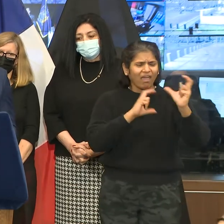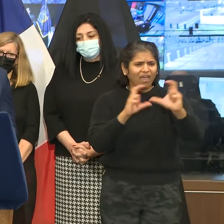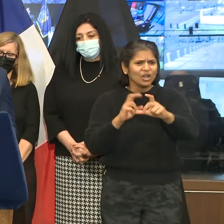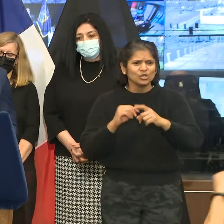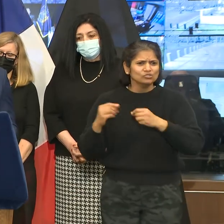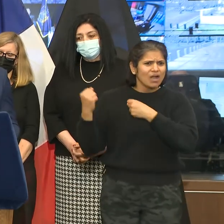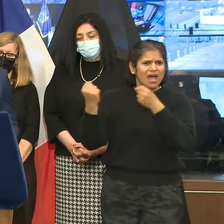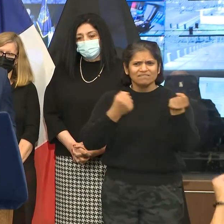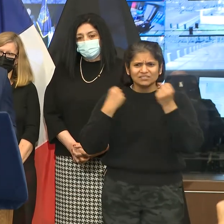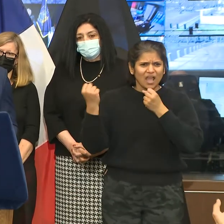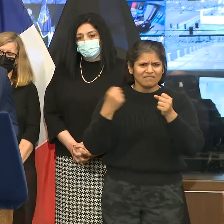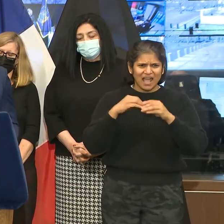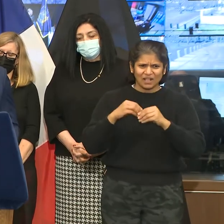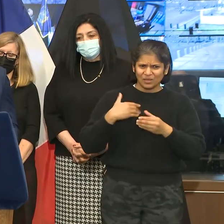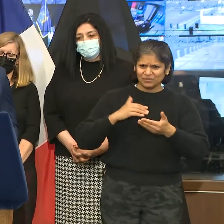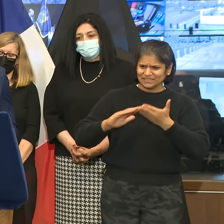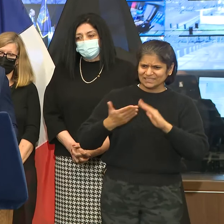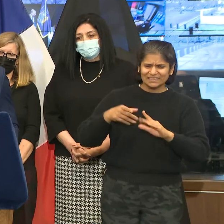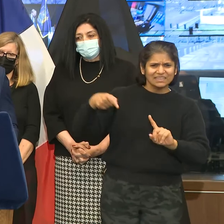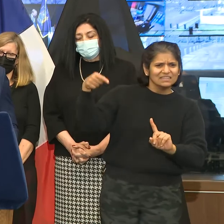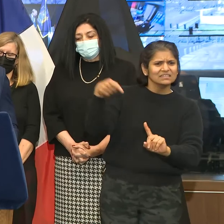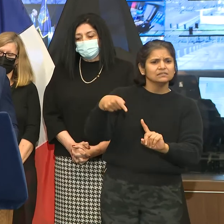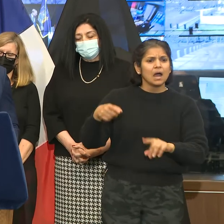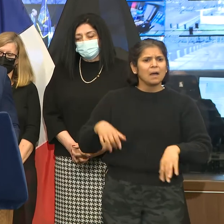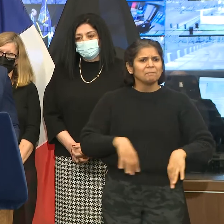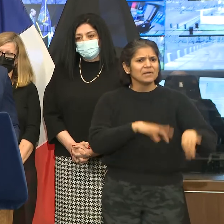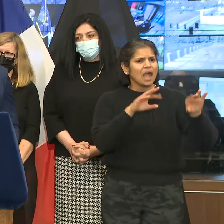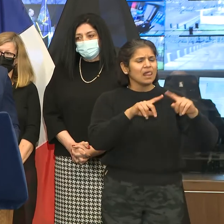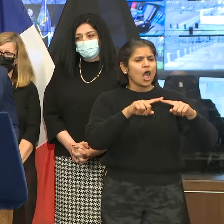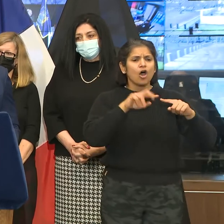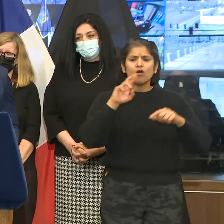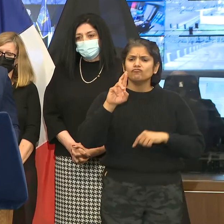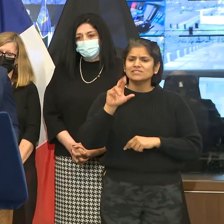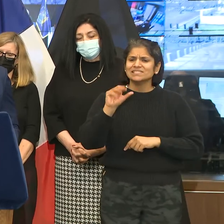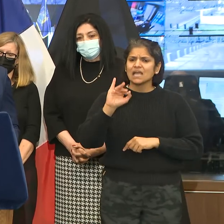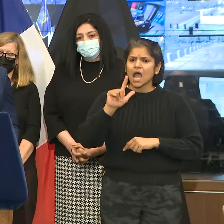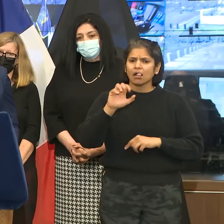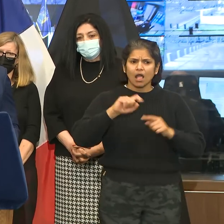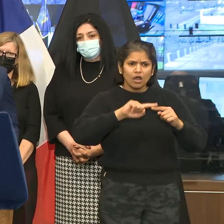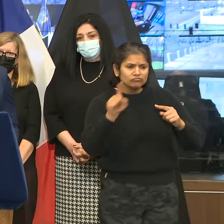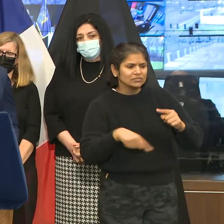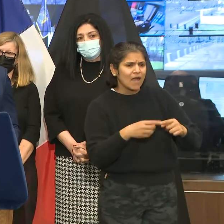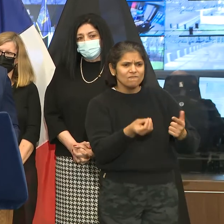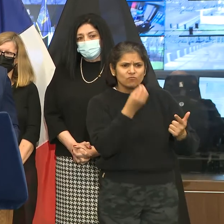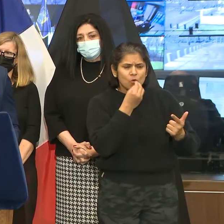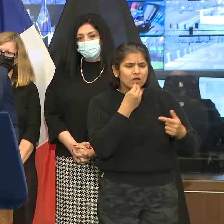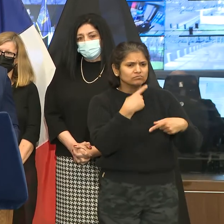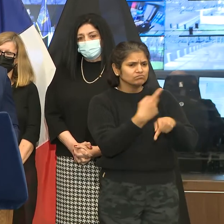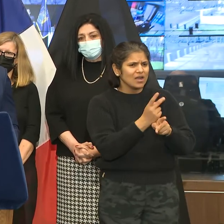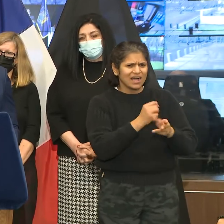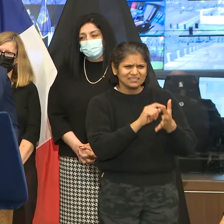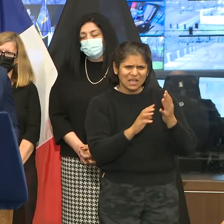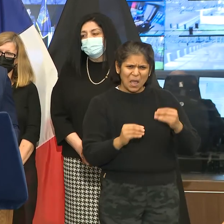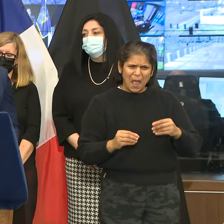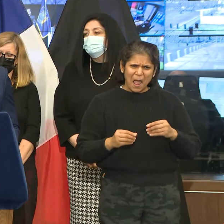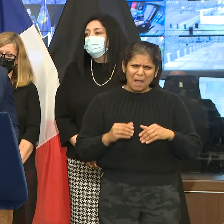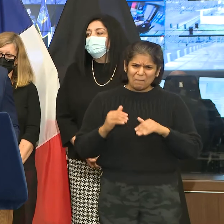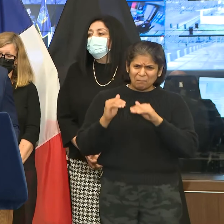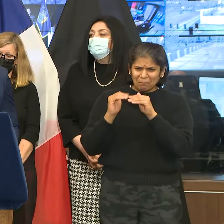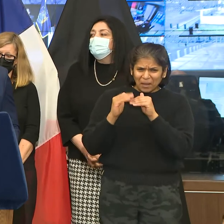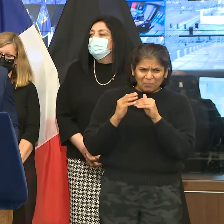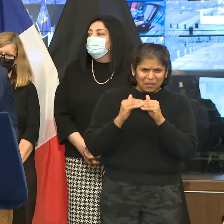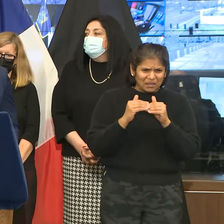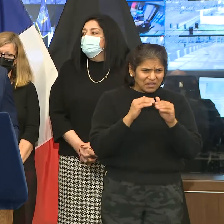those recyclable food products that a minimum amount of people are actually participating